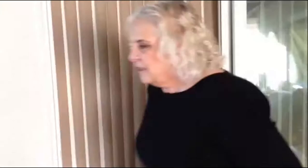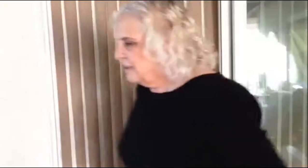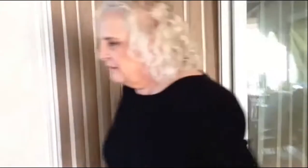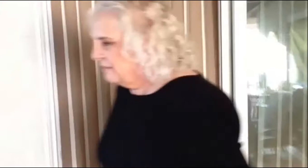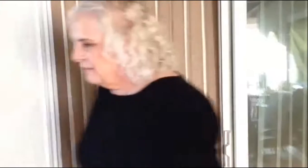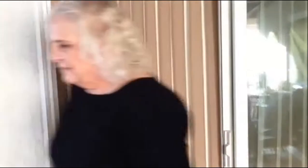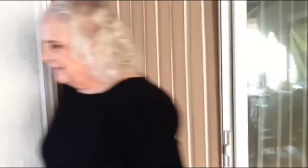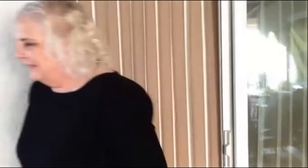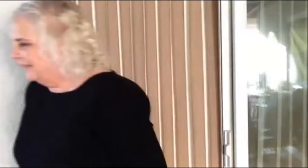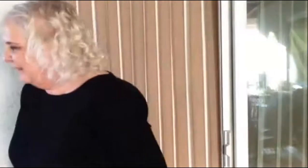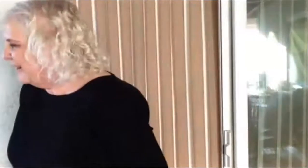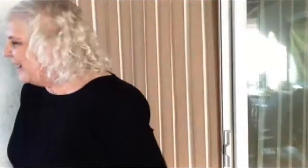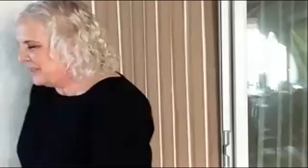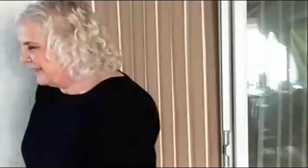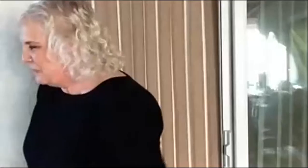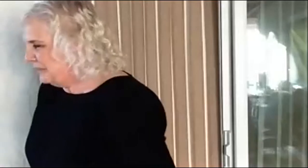Sorry.